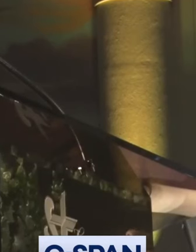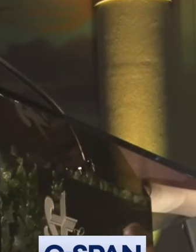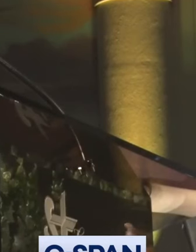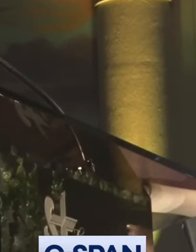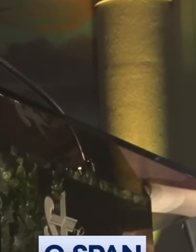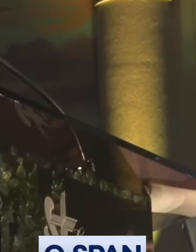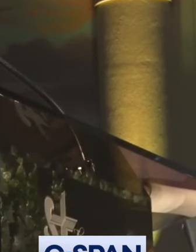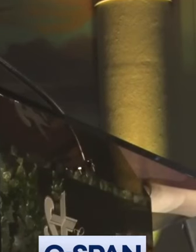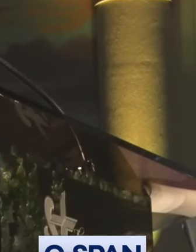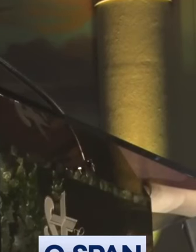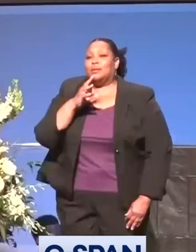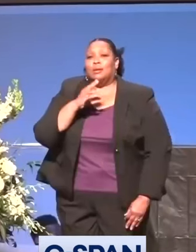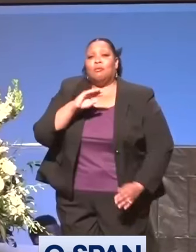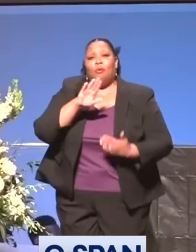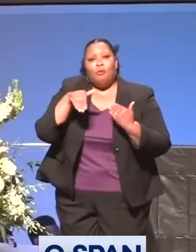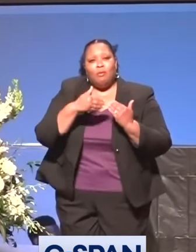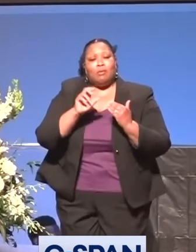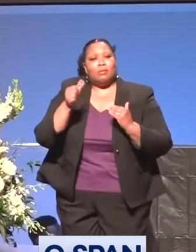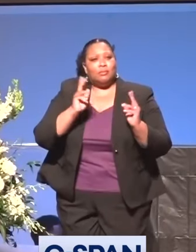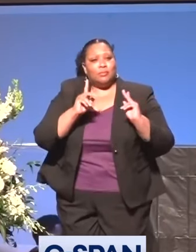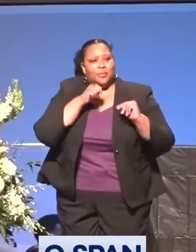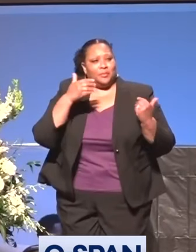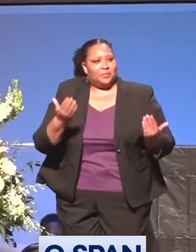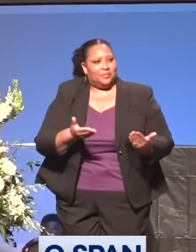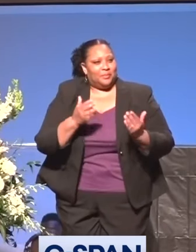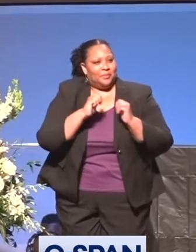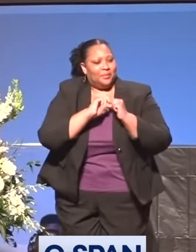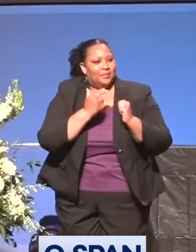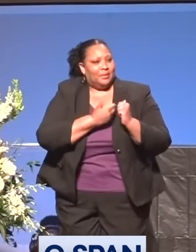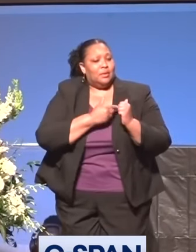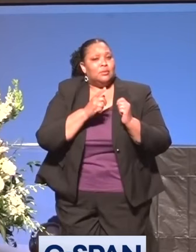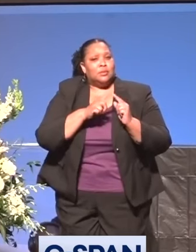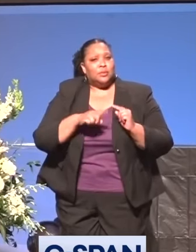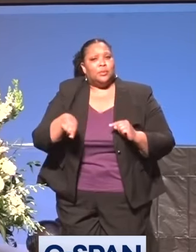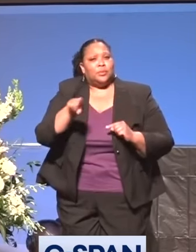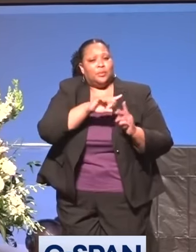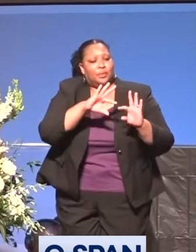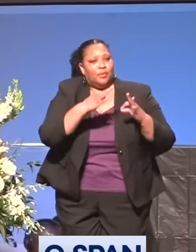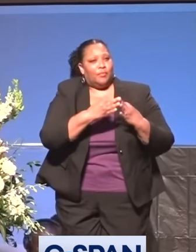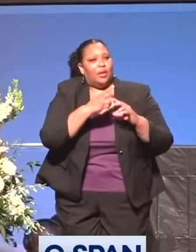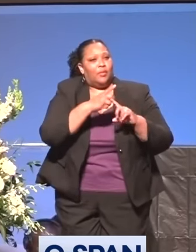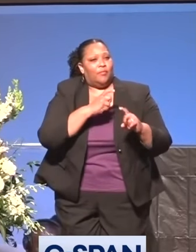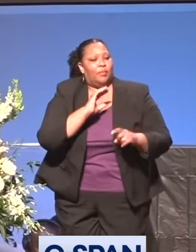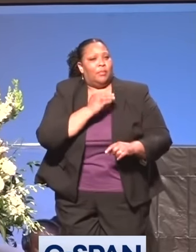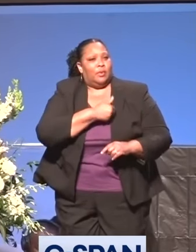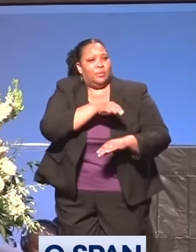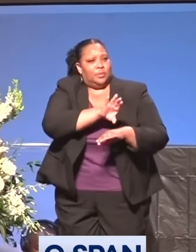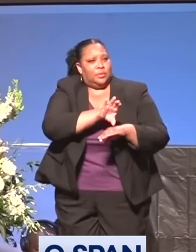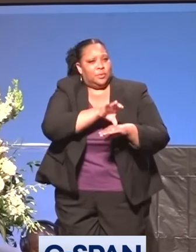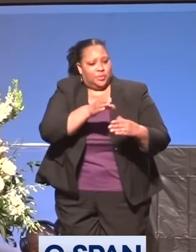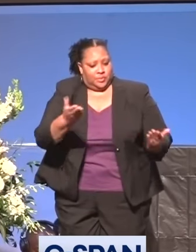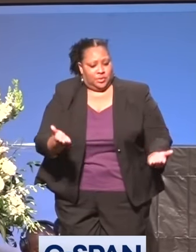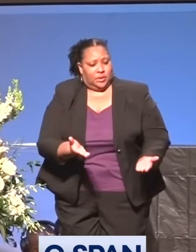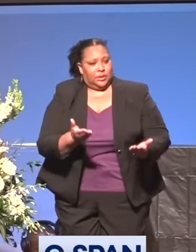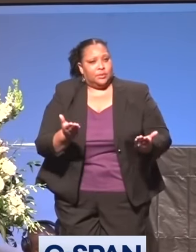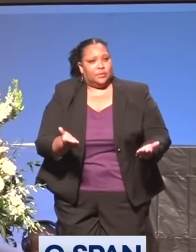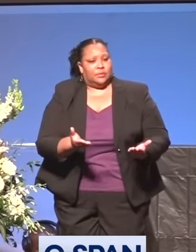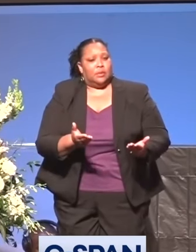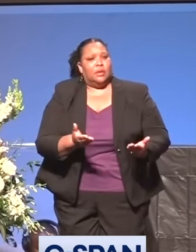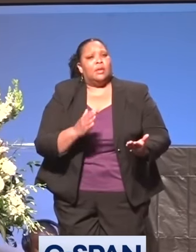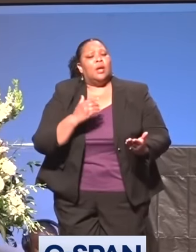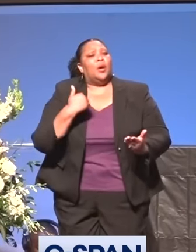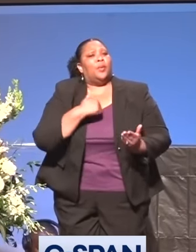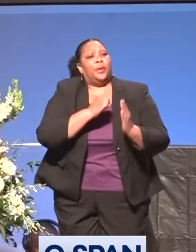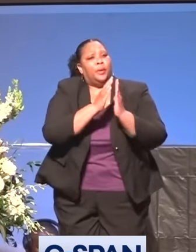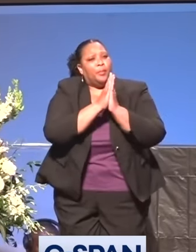to all officials. To the family, on behalf of the Fountain of Praise Church.